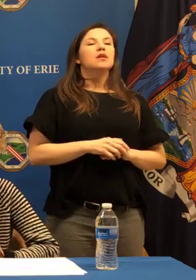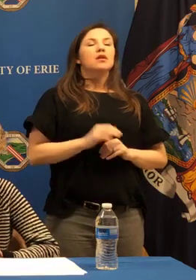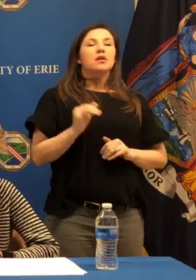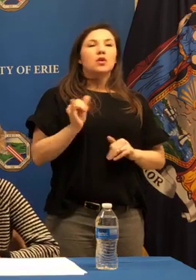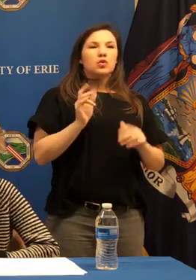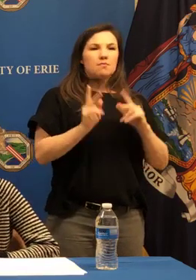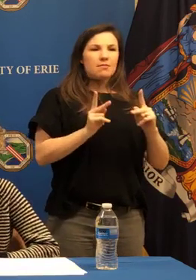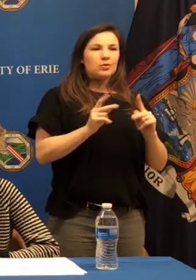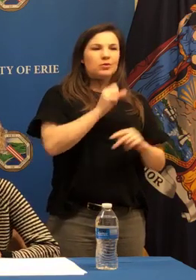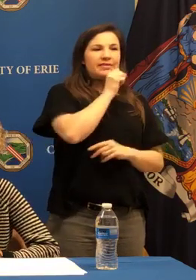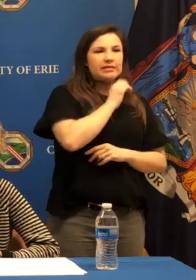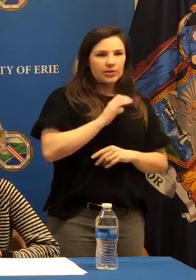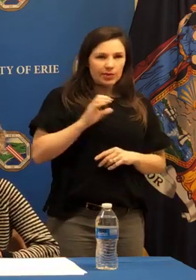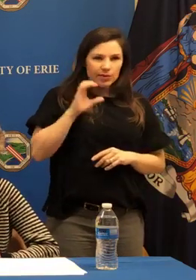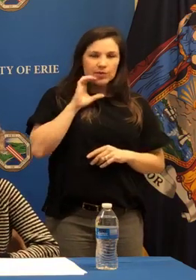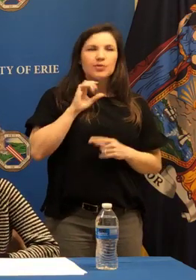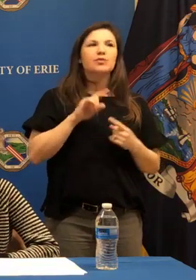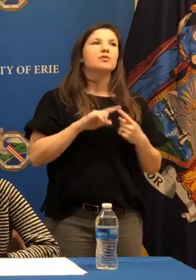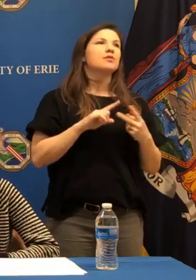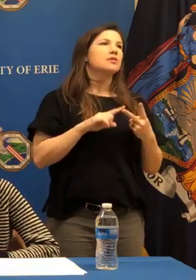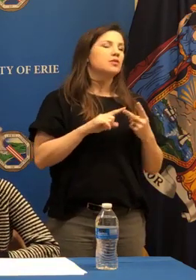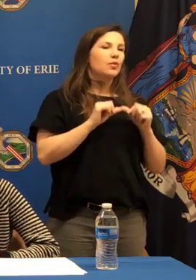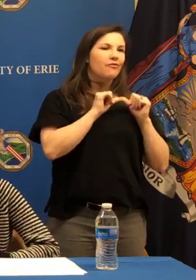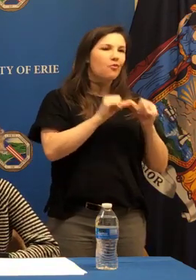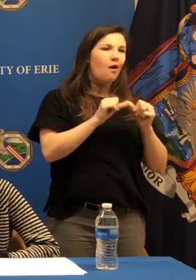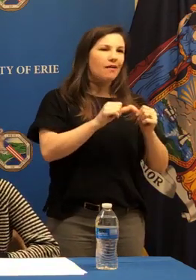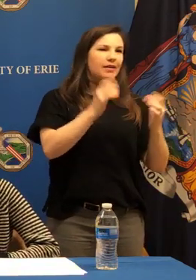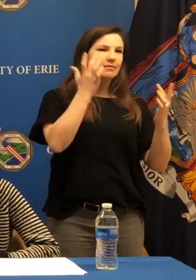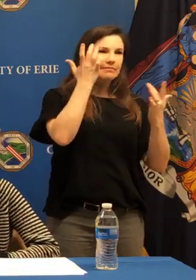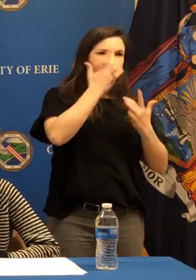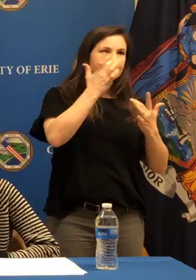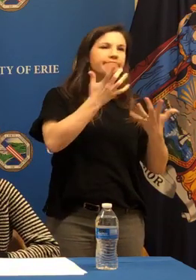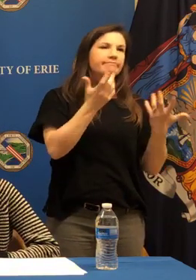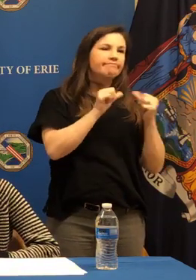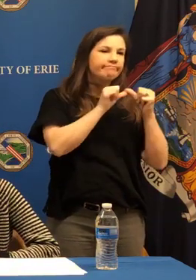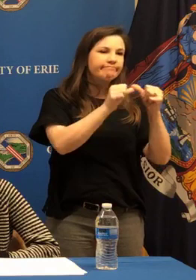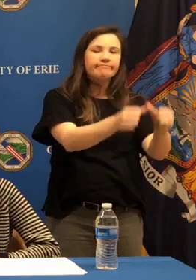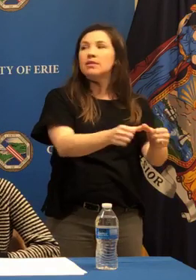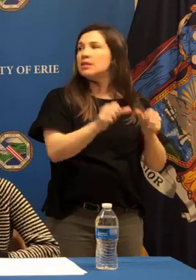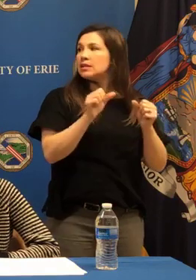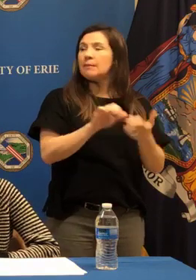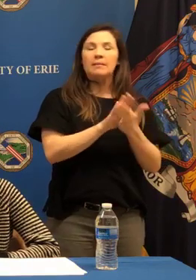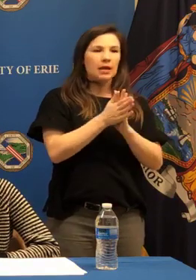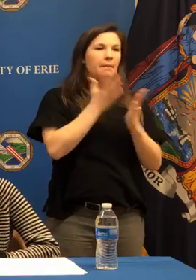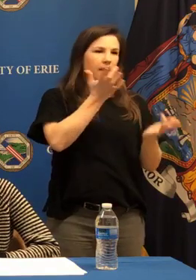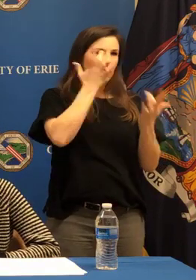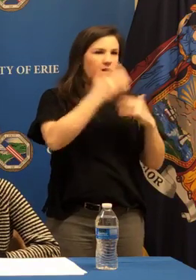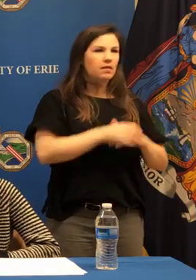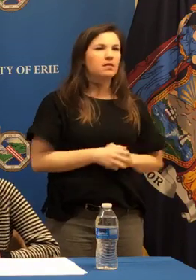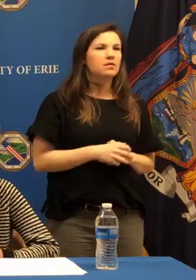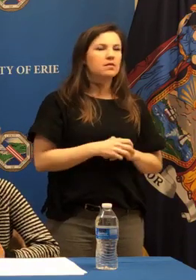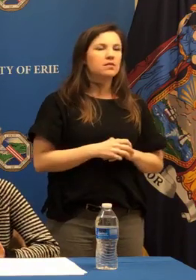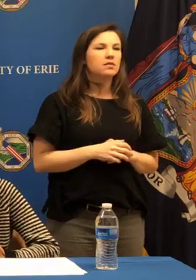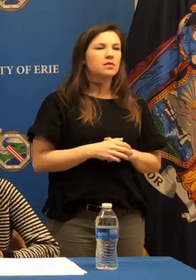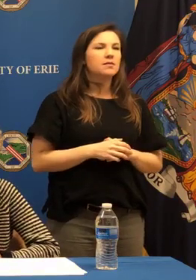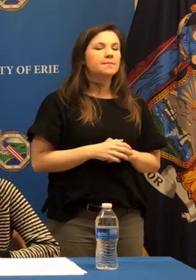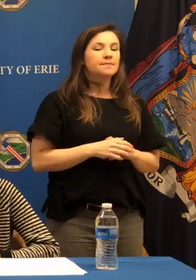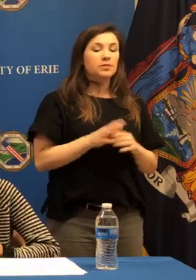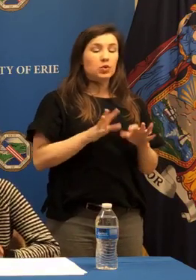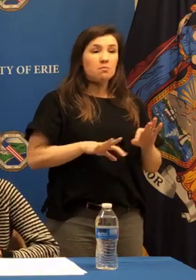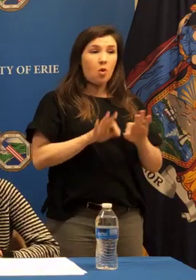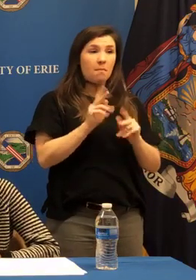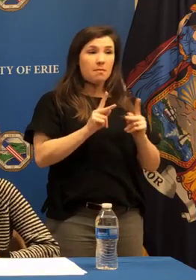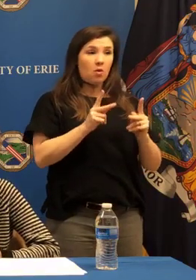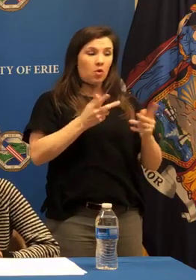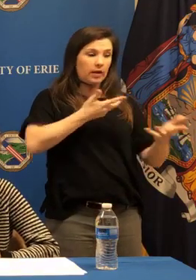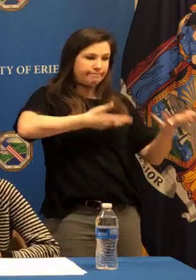are seniors and people who have chronic conditions, we know they can become very, very ill. So it's really important that people around them